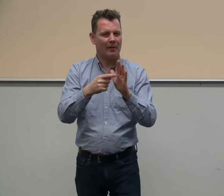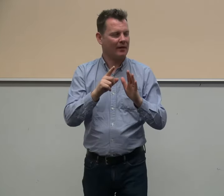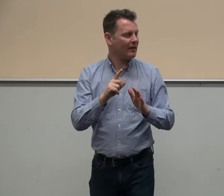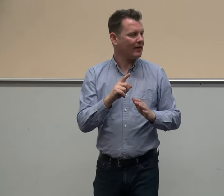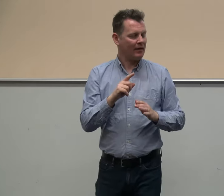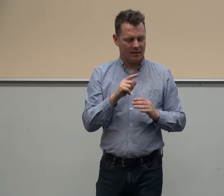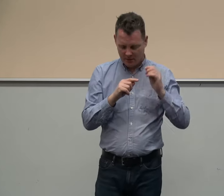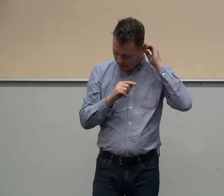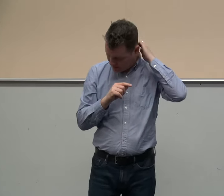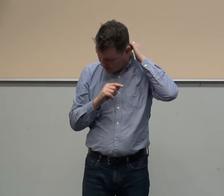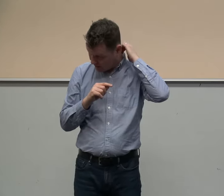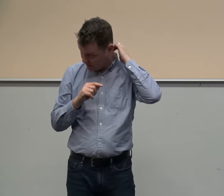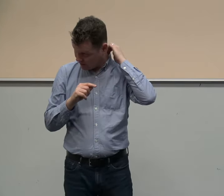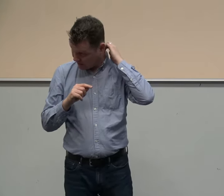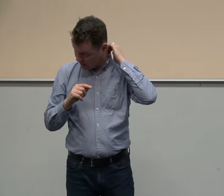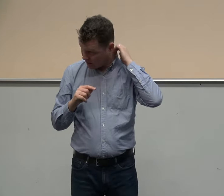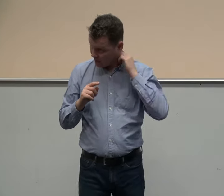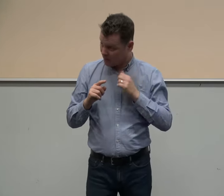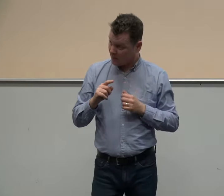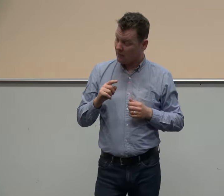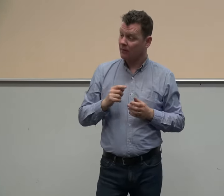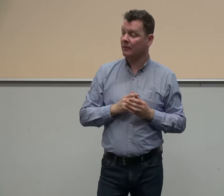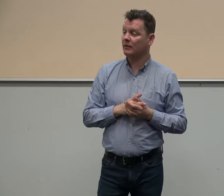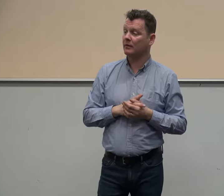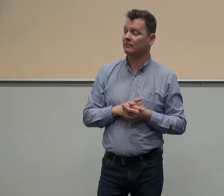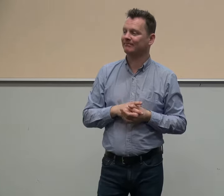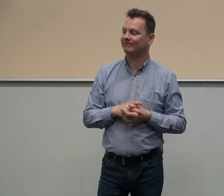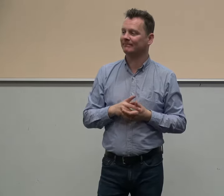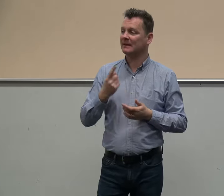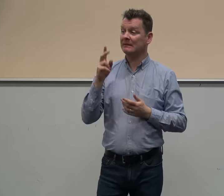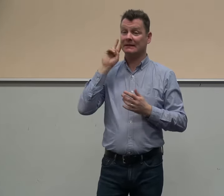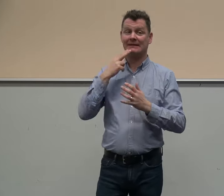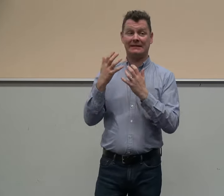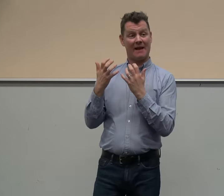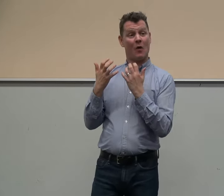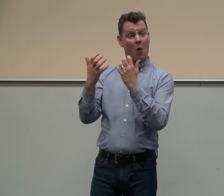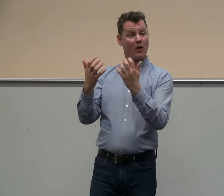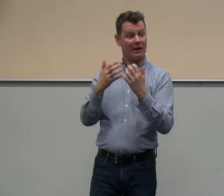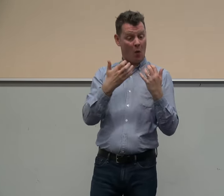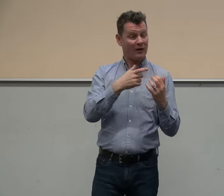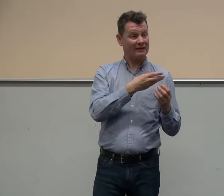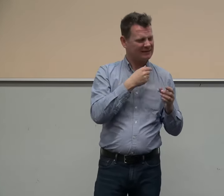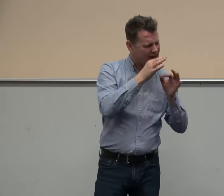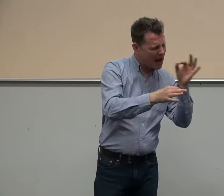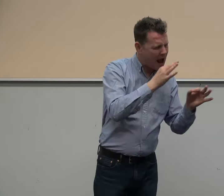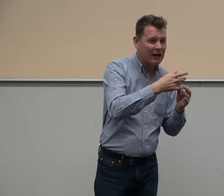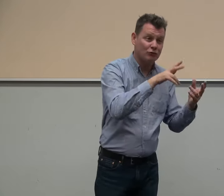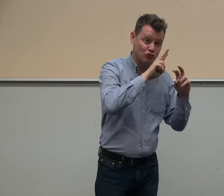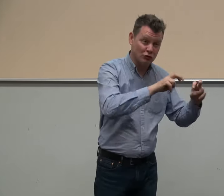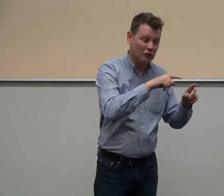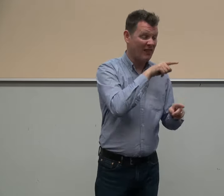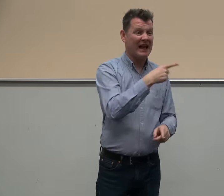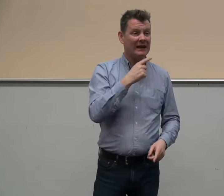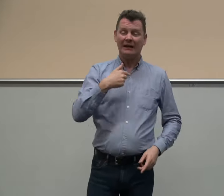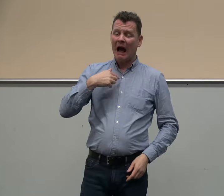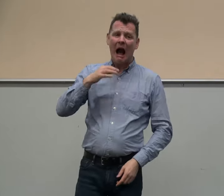there's a request from some deaf audience members through my research to the theatre that